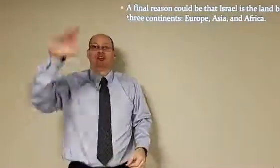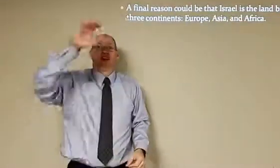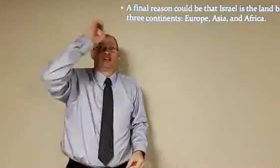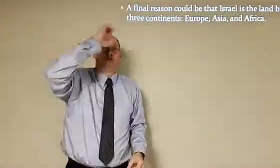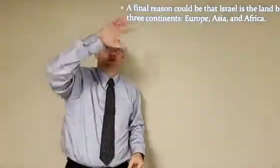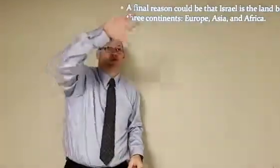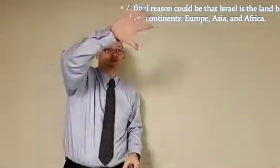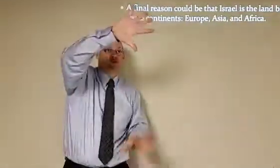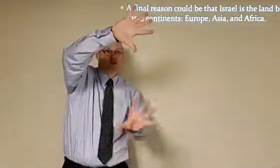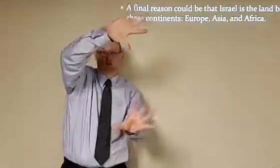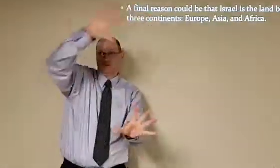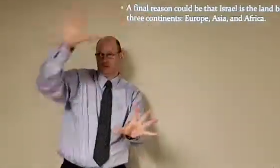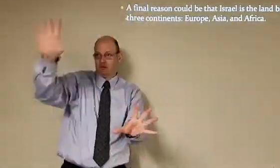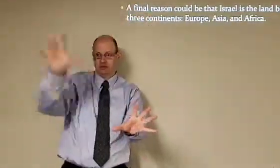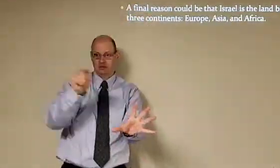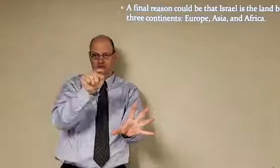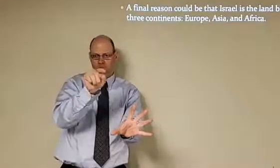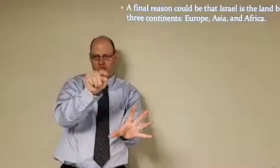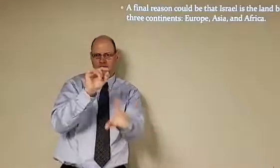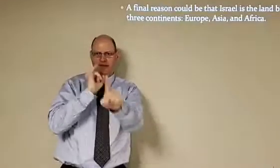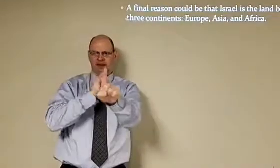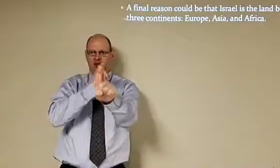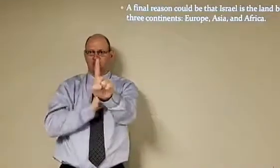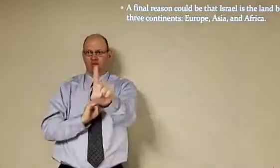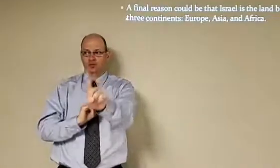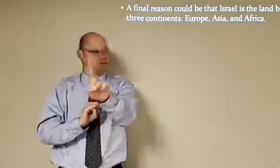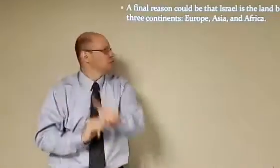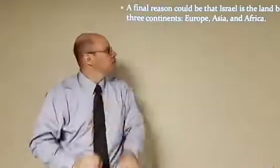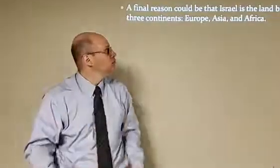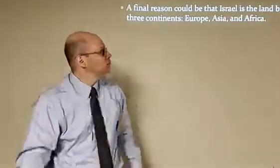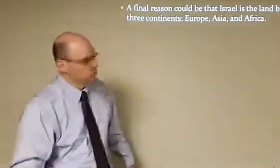Africa, Asia, and Europe here. You take a look at a map, and Israel's right in the middle.